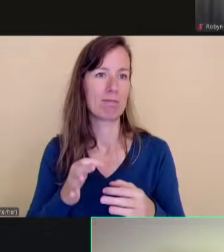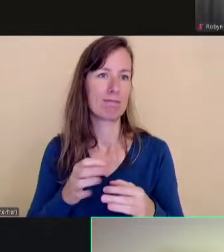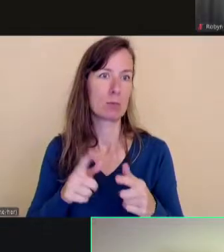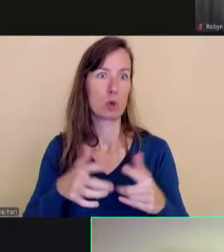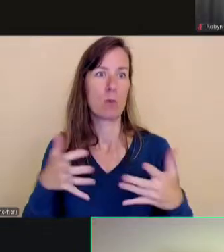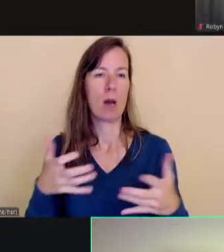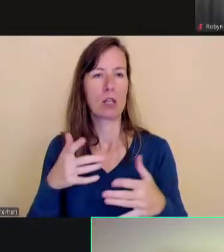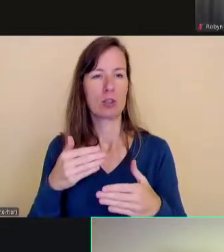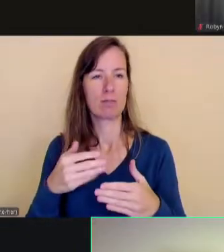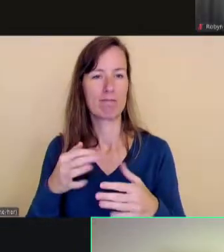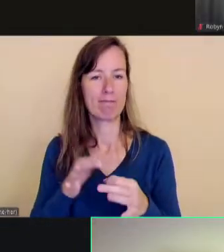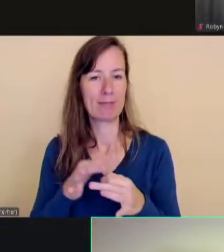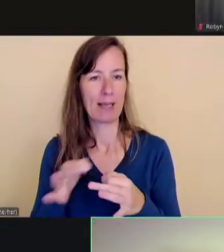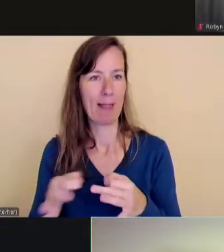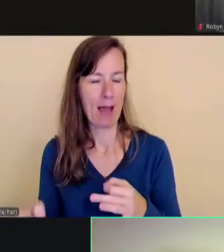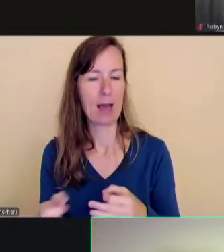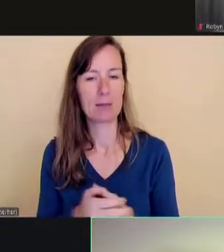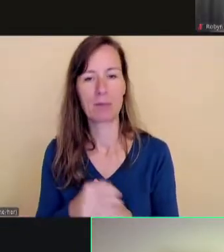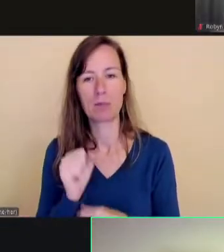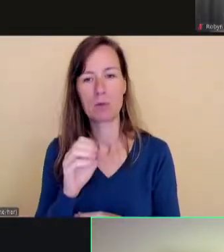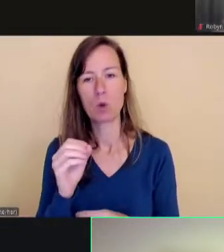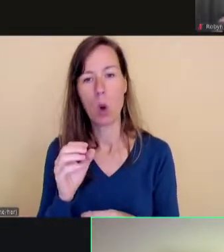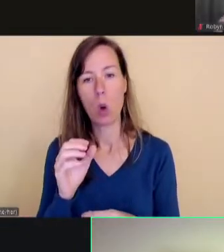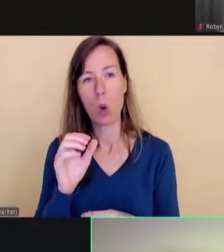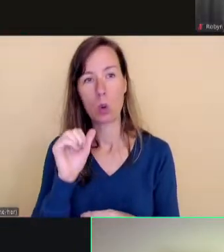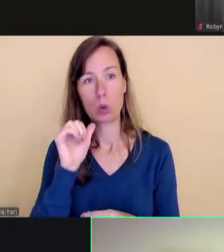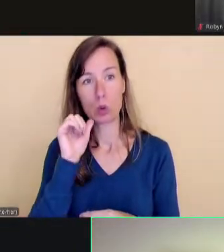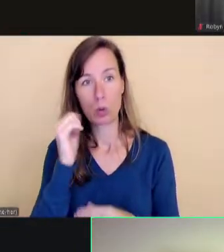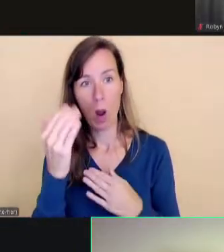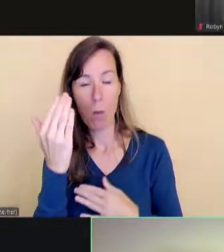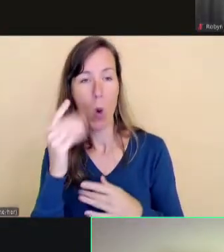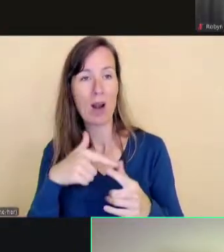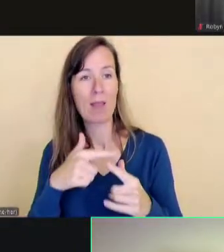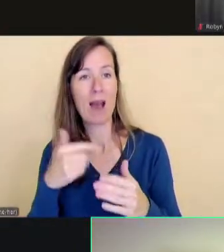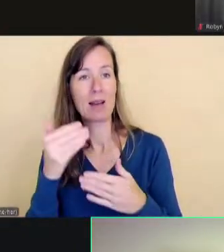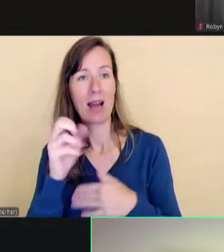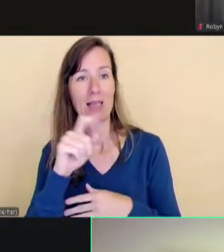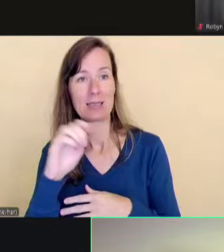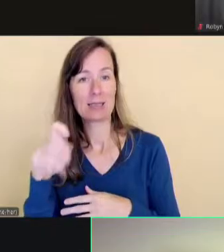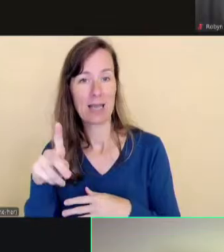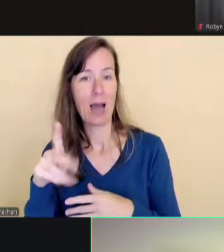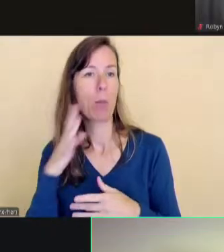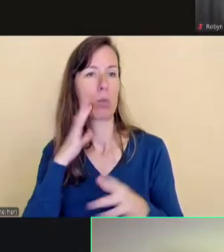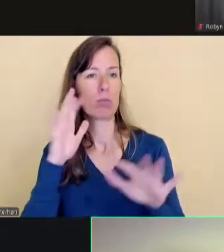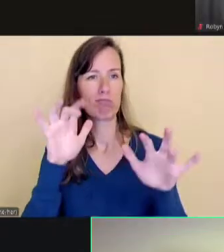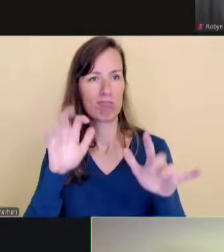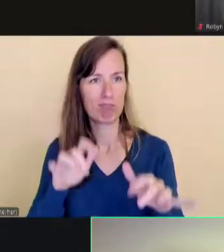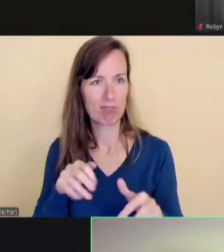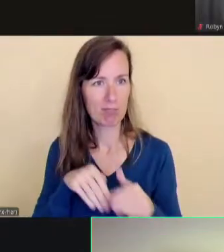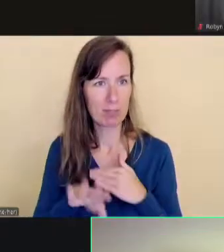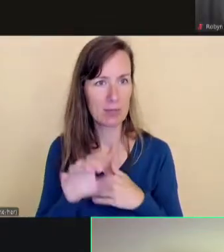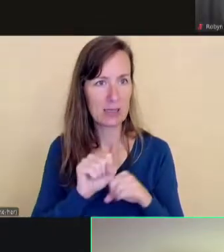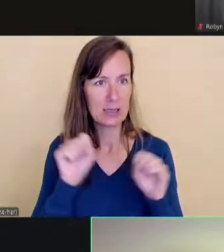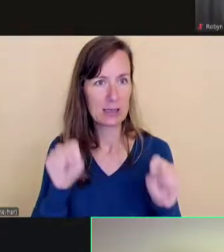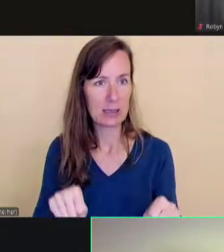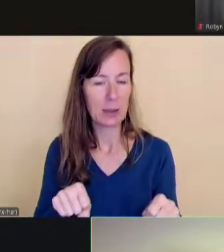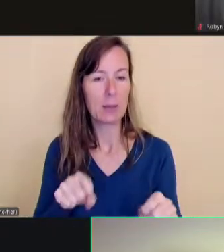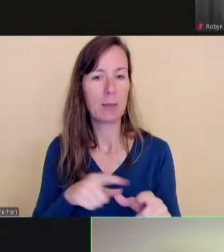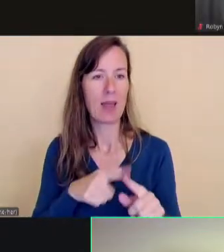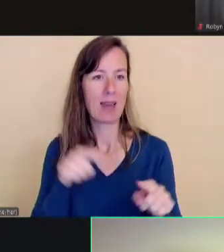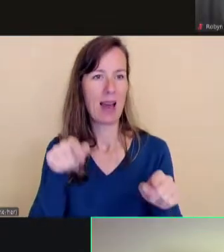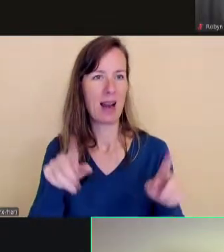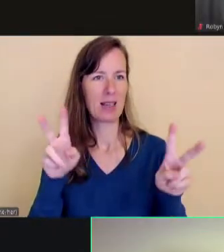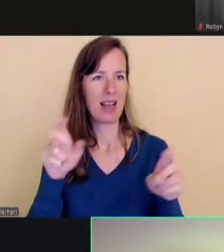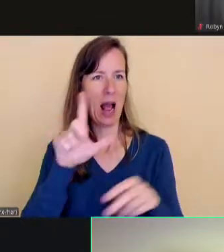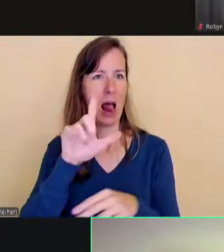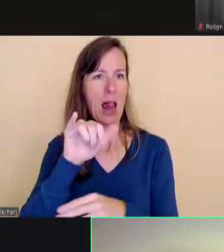after tomorrow morning, they receive the paperwork. They enter it into the system. It becomes a live document with a number. And